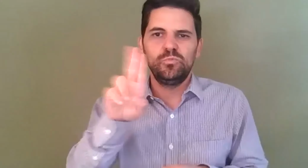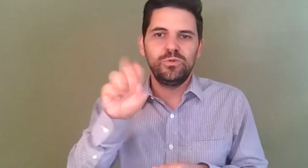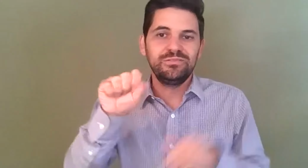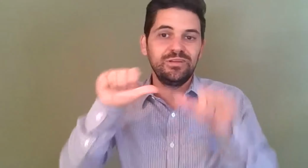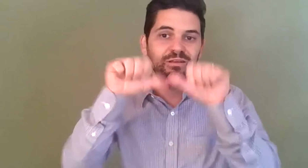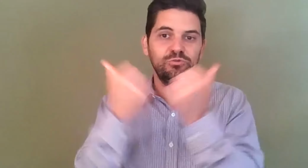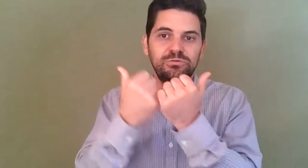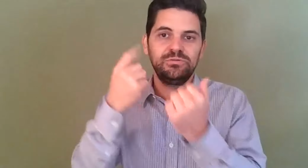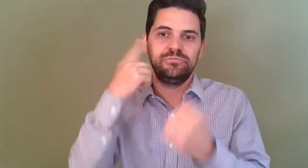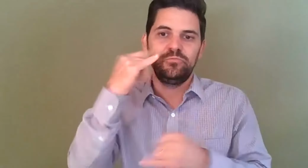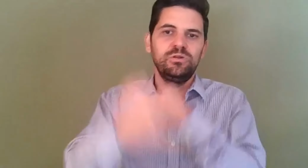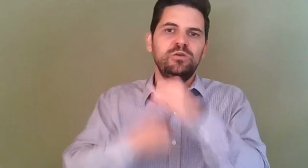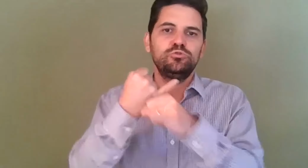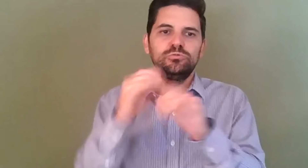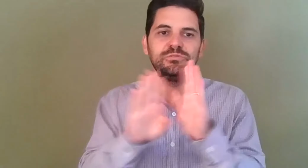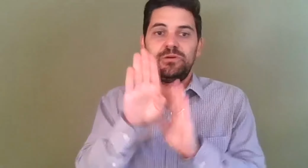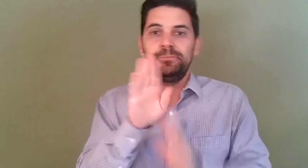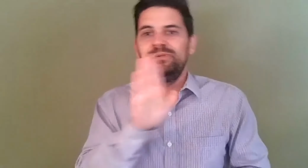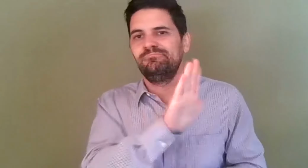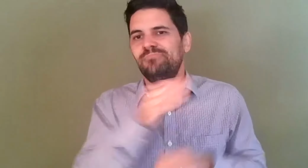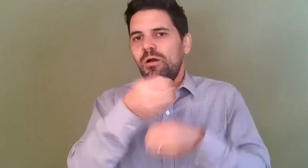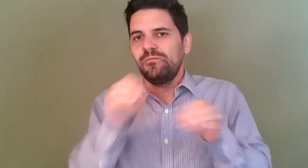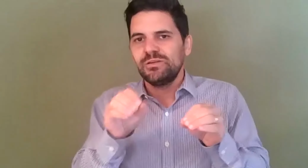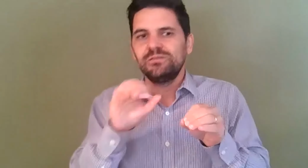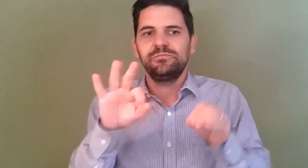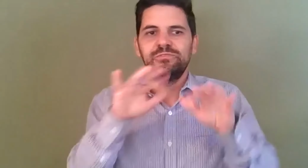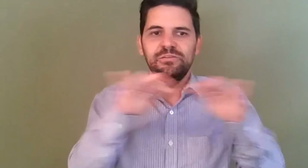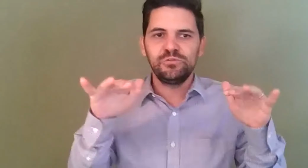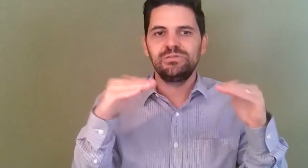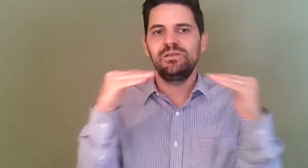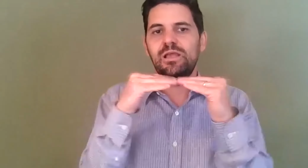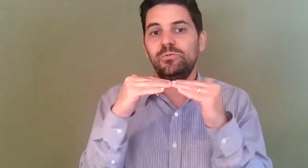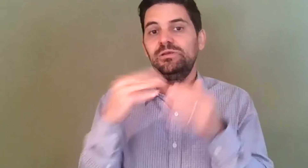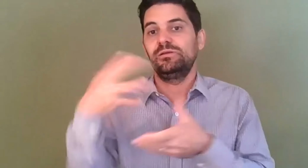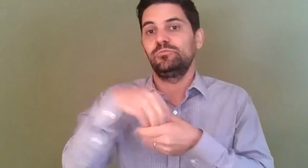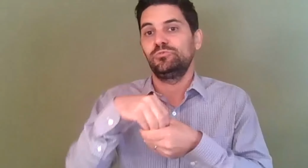a question. So my name is Josa. I work for USAID.